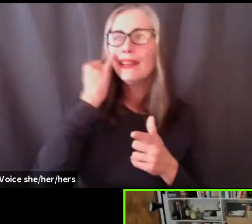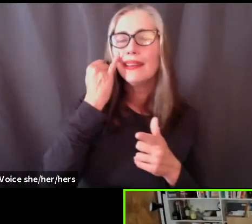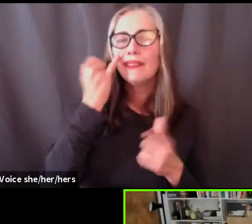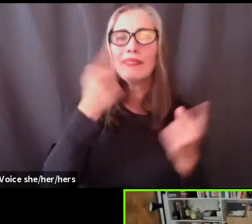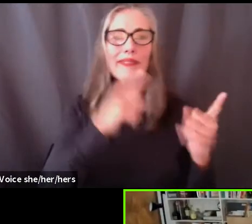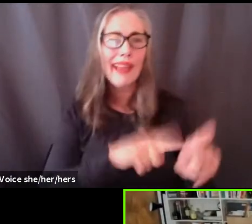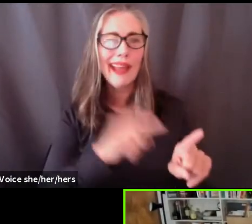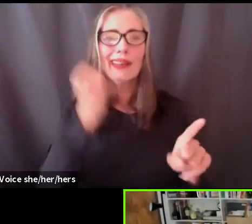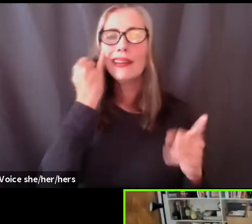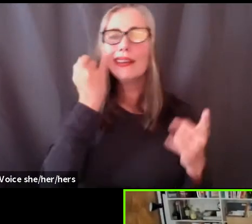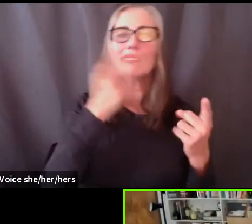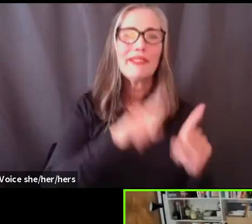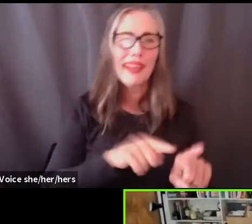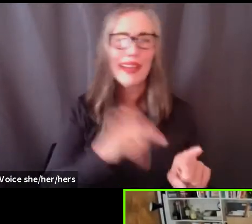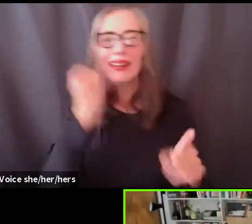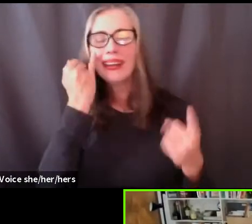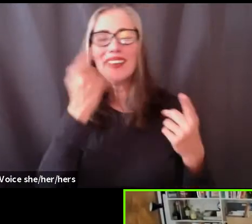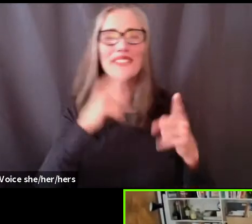series of conditions.